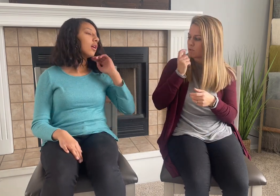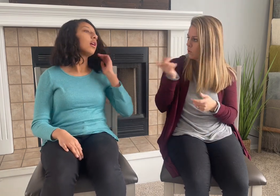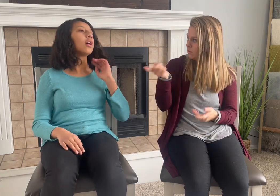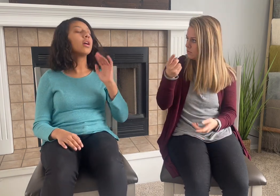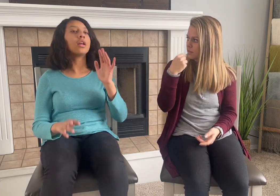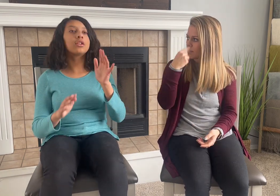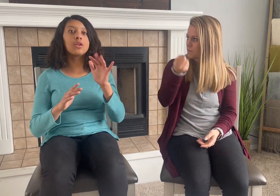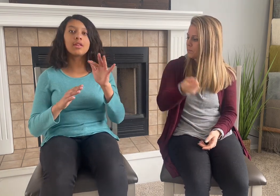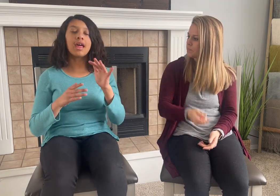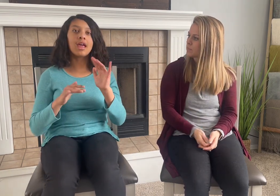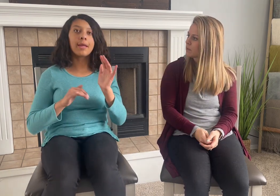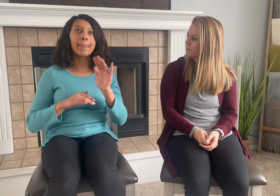of cool. Tell them.